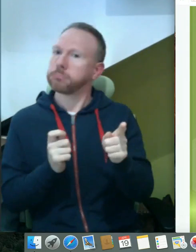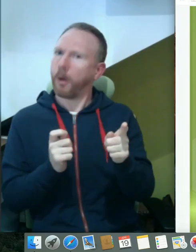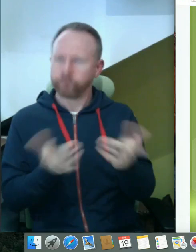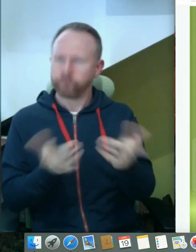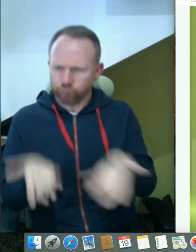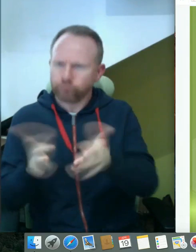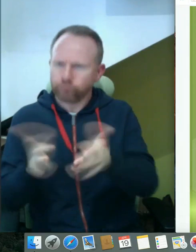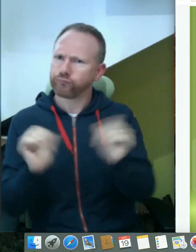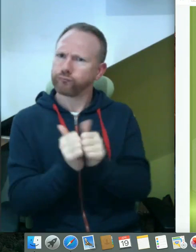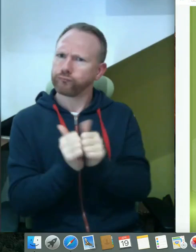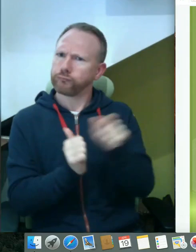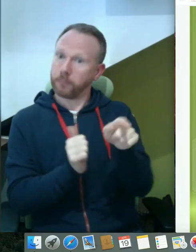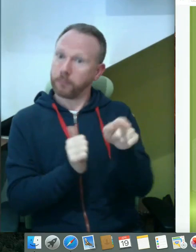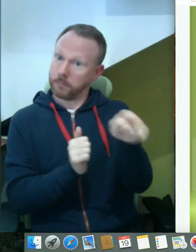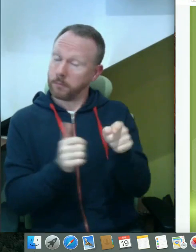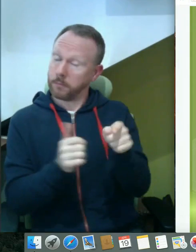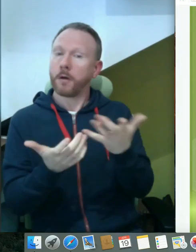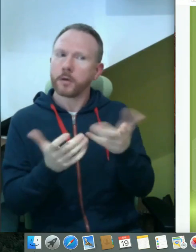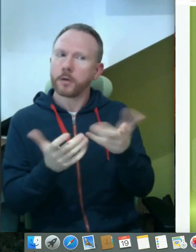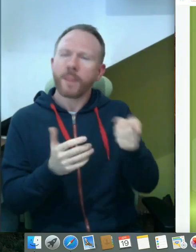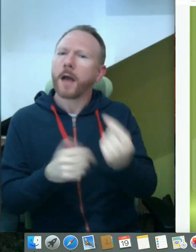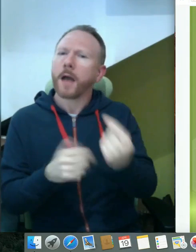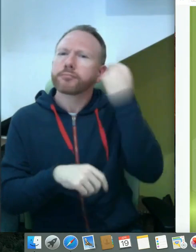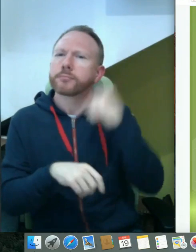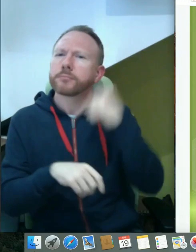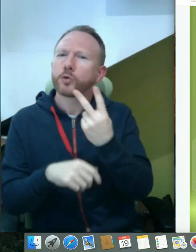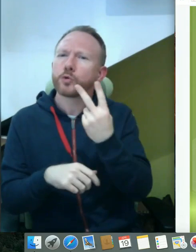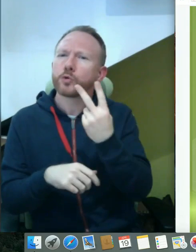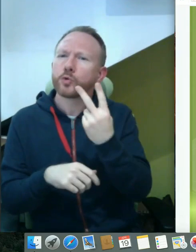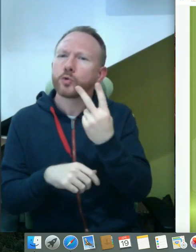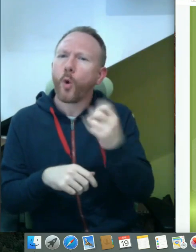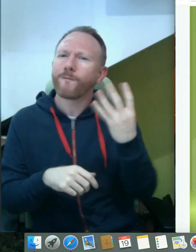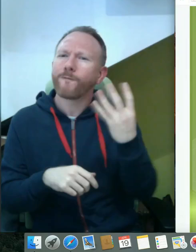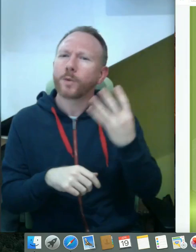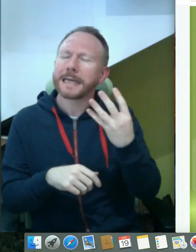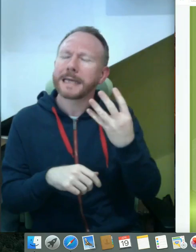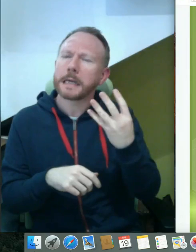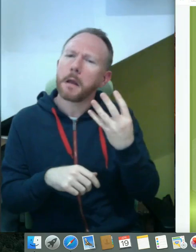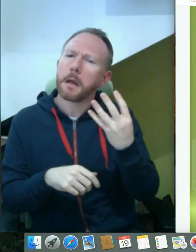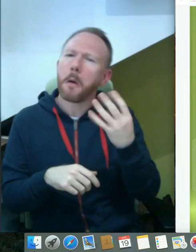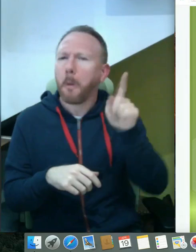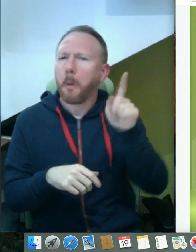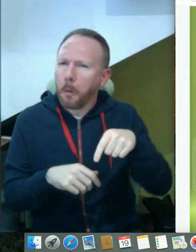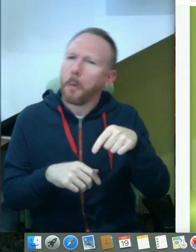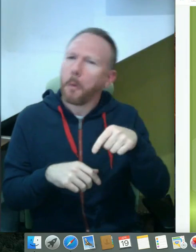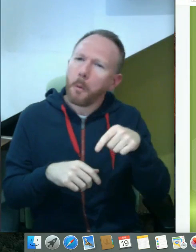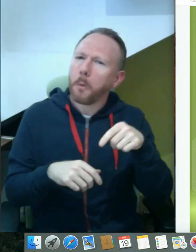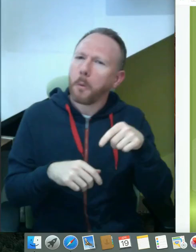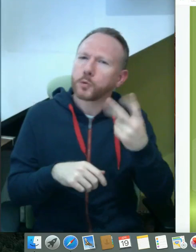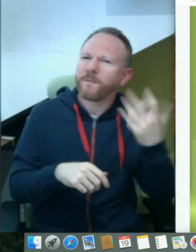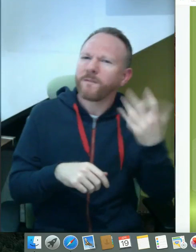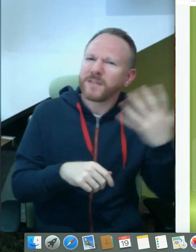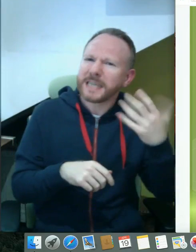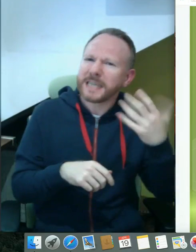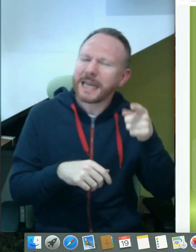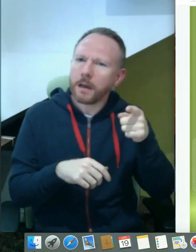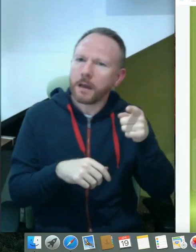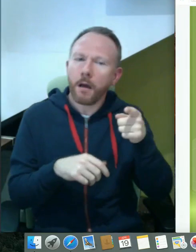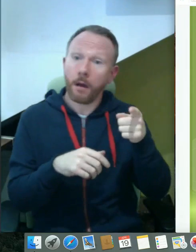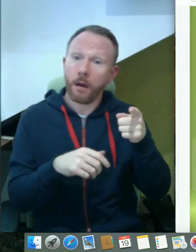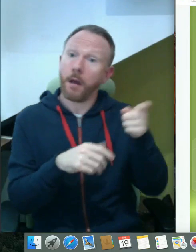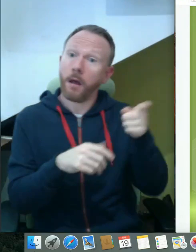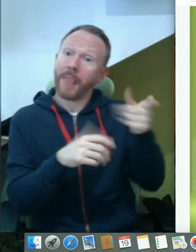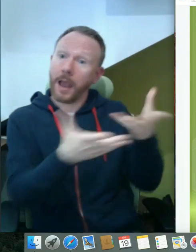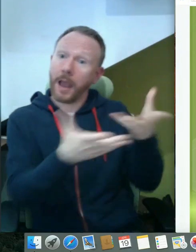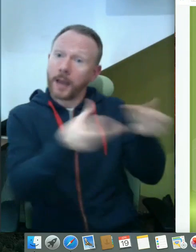was probably late 2014, maybe early 2015, that I began, along with Jason,